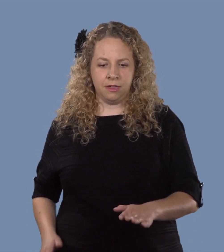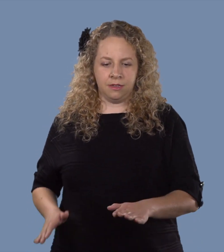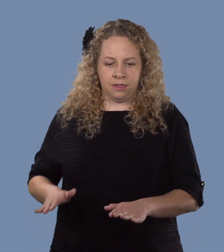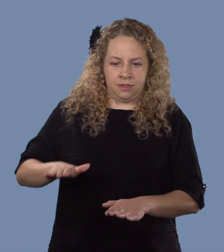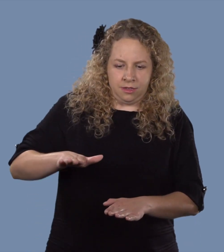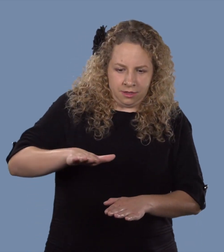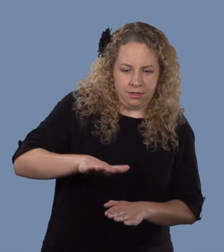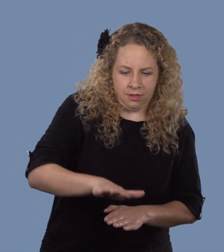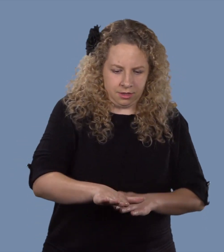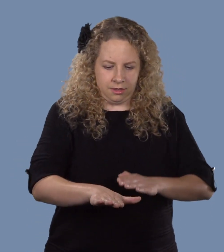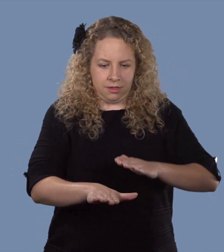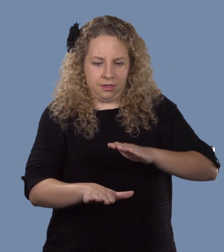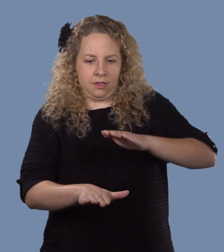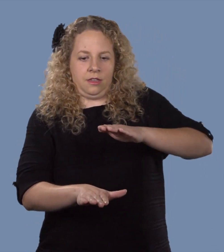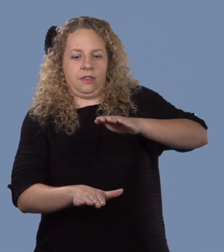or how a person walks in high heels.